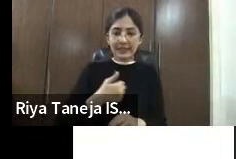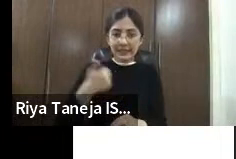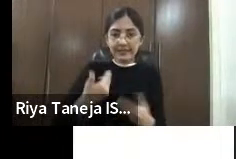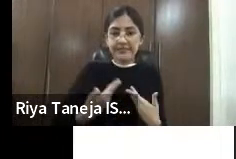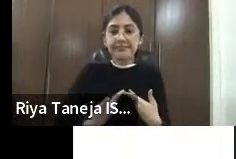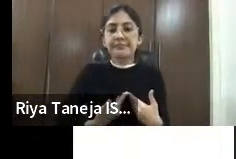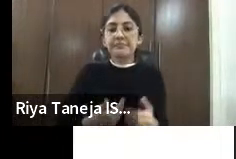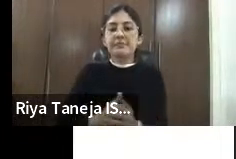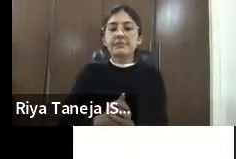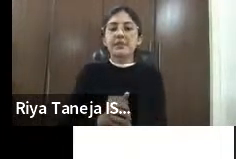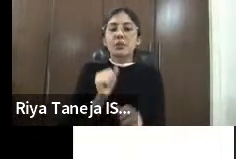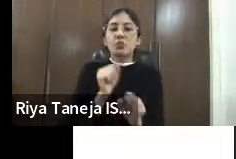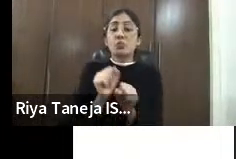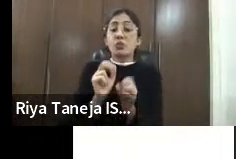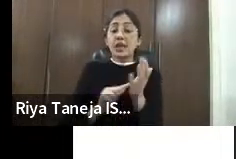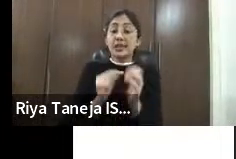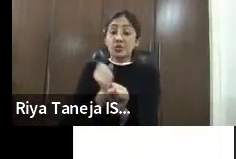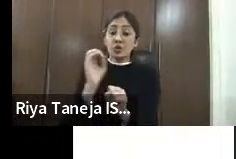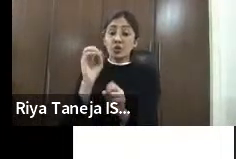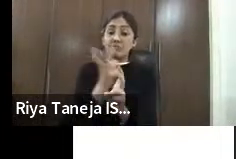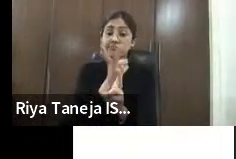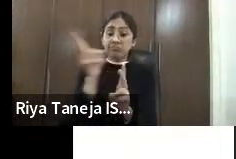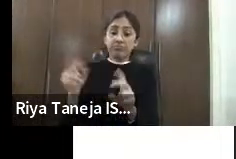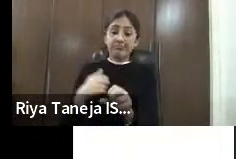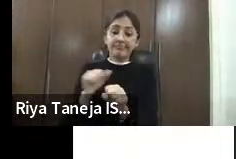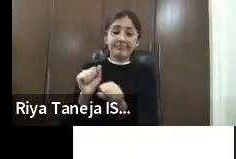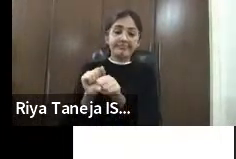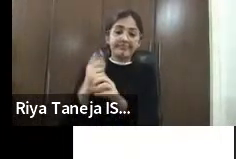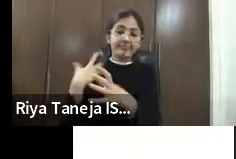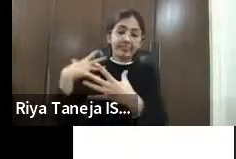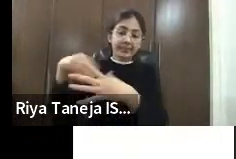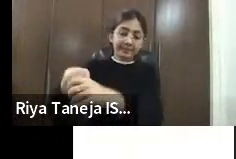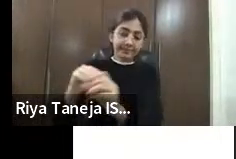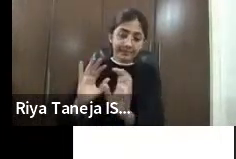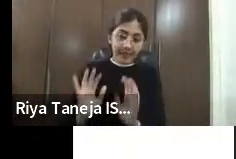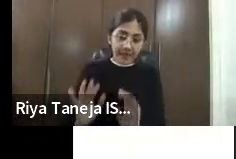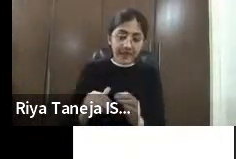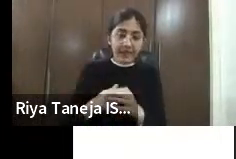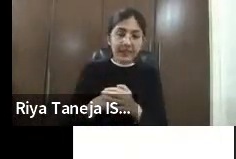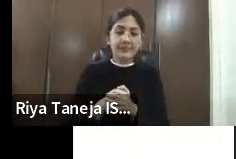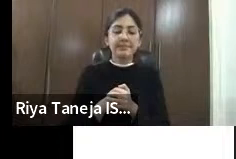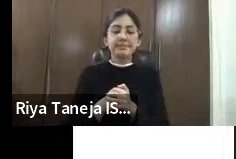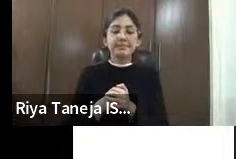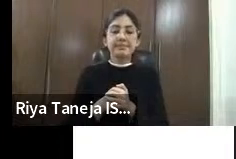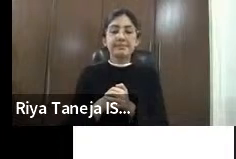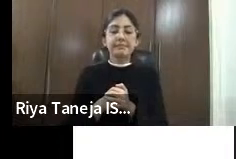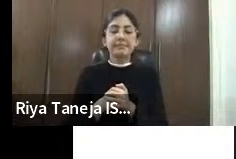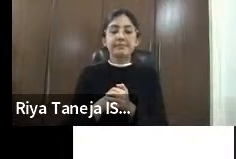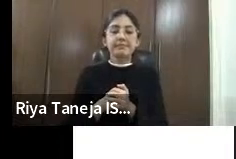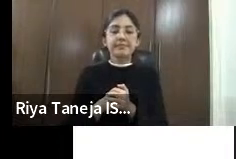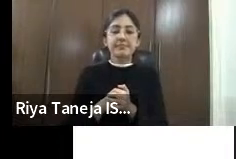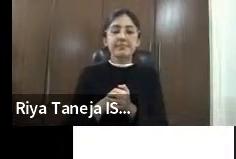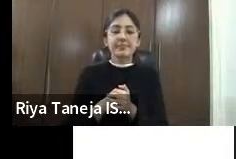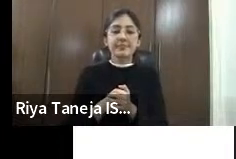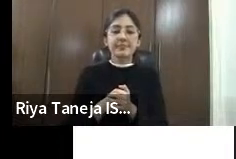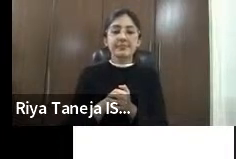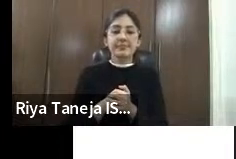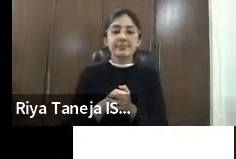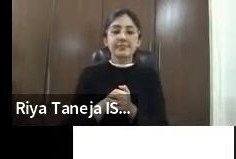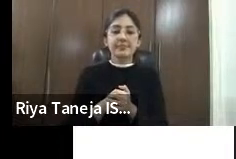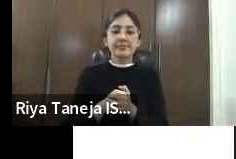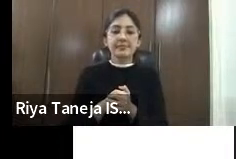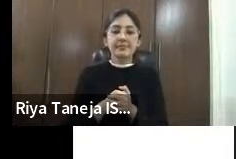with NGOs like DARE and Vibiva. And also I'm a